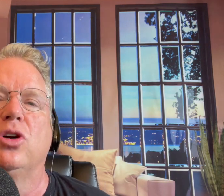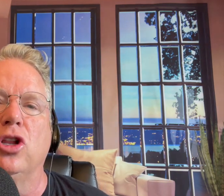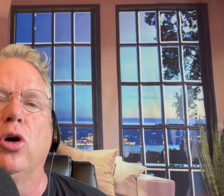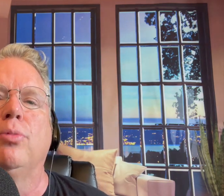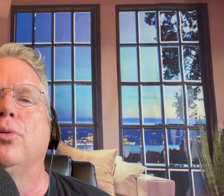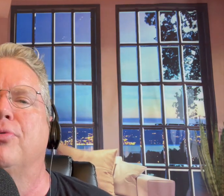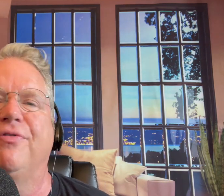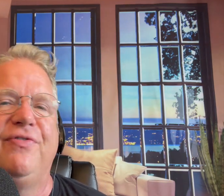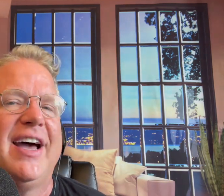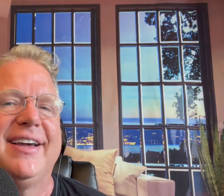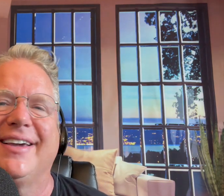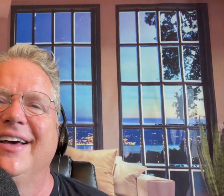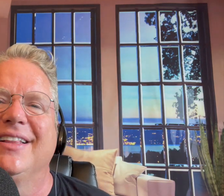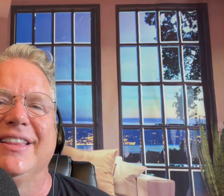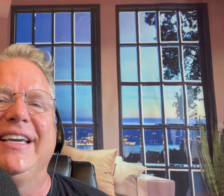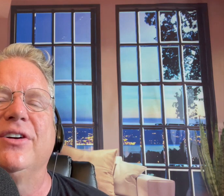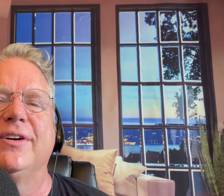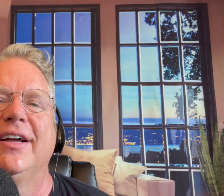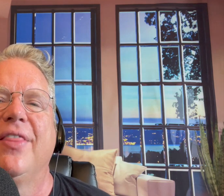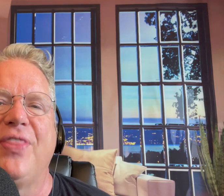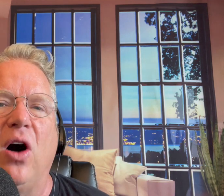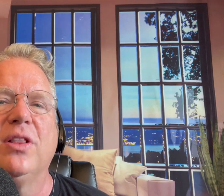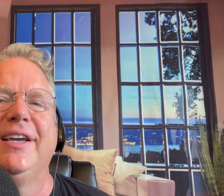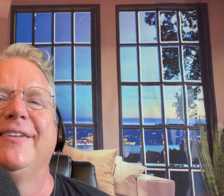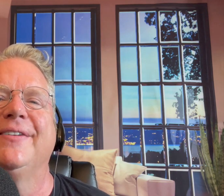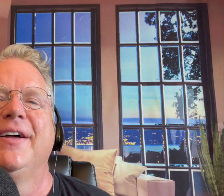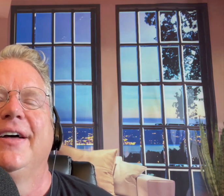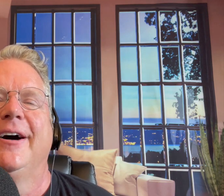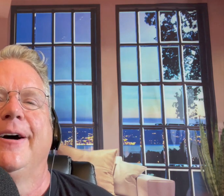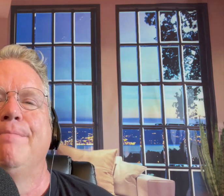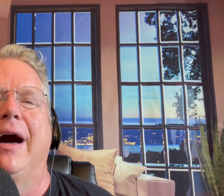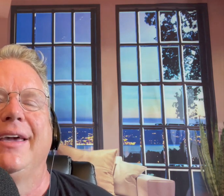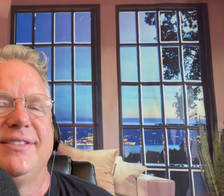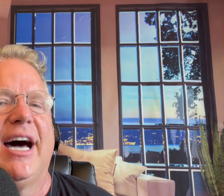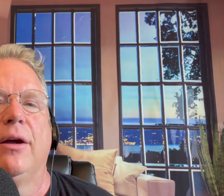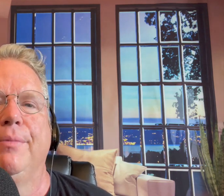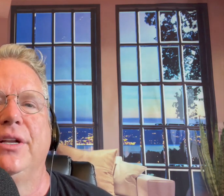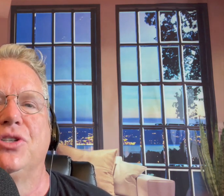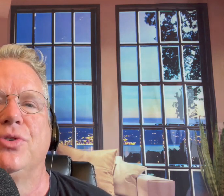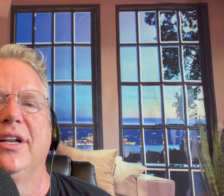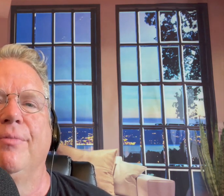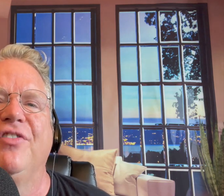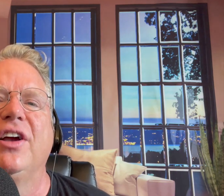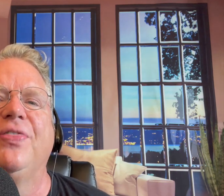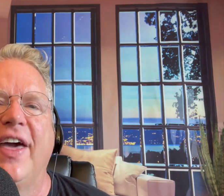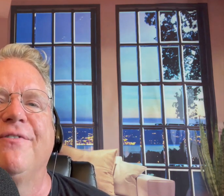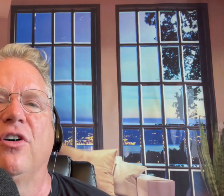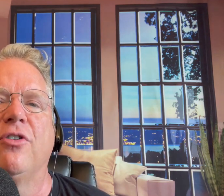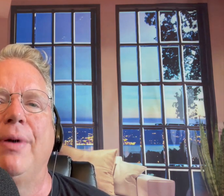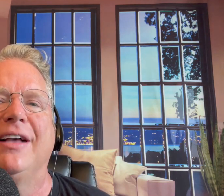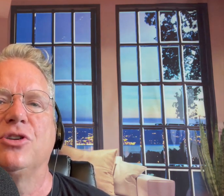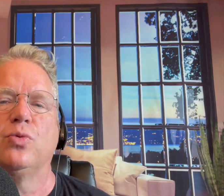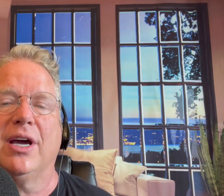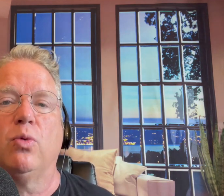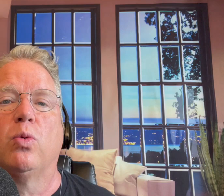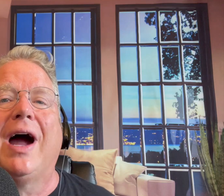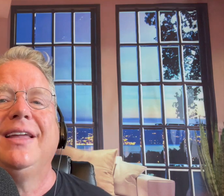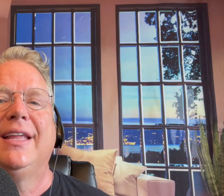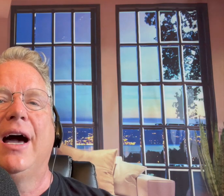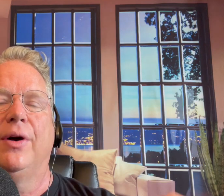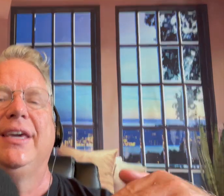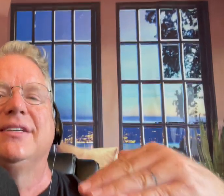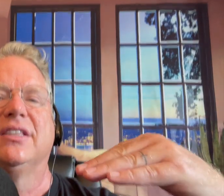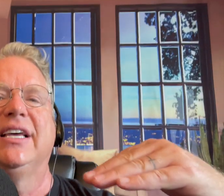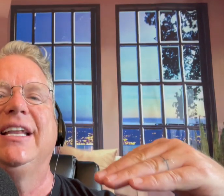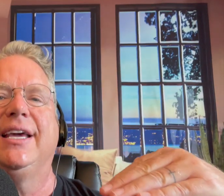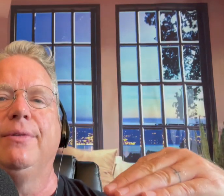influential, global, prophetic leader, thought leader, my entire ministry. And I'm very thankful for Pastor Rick. Well, right